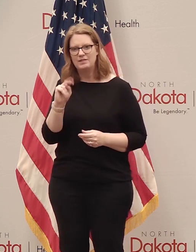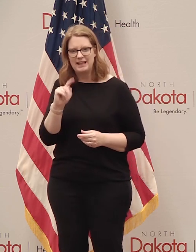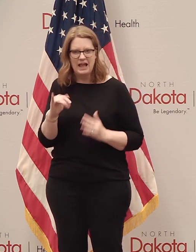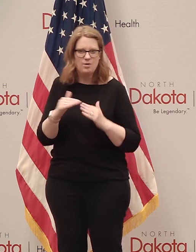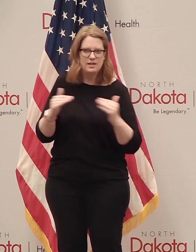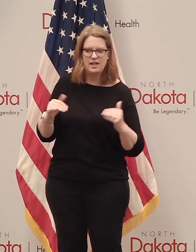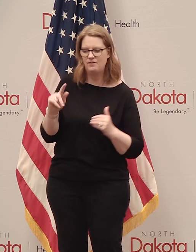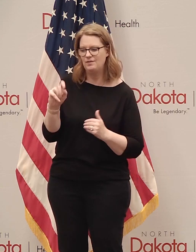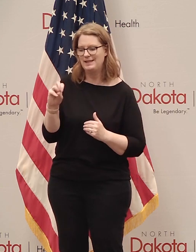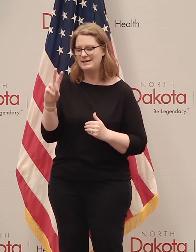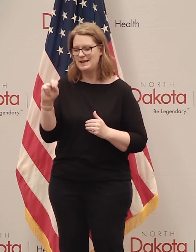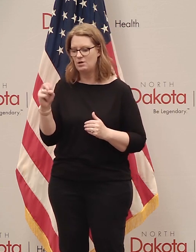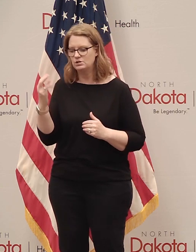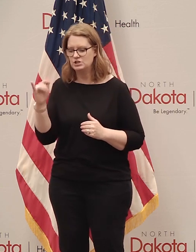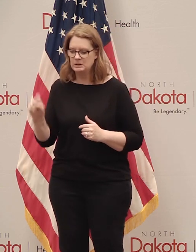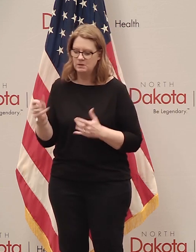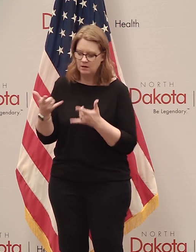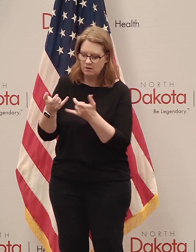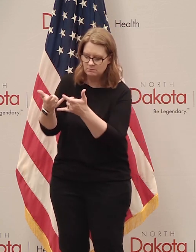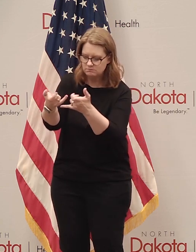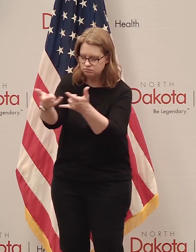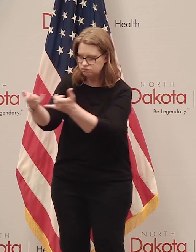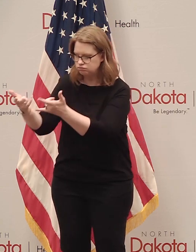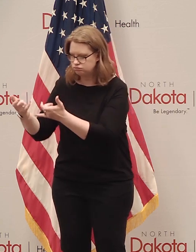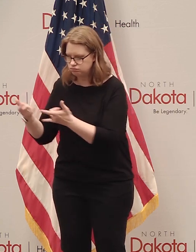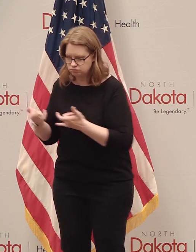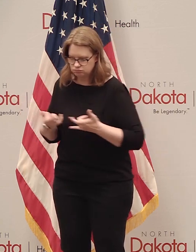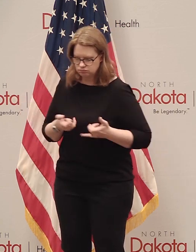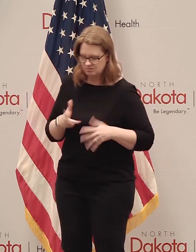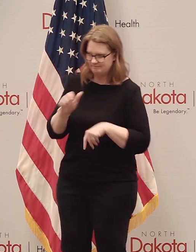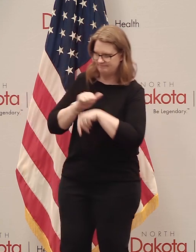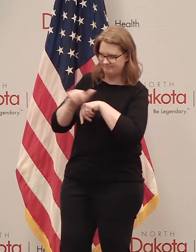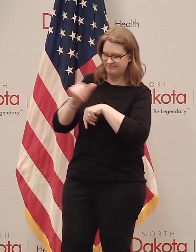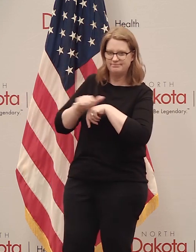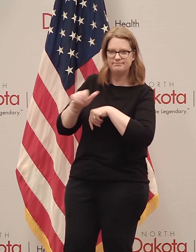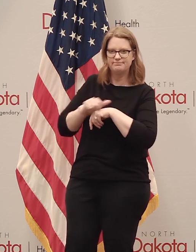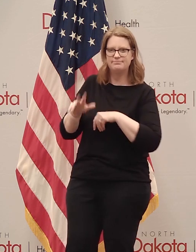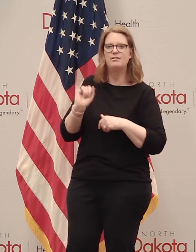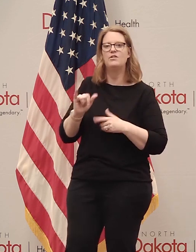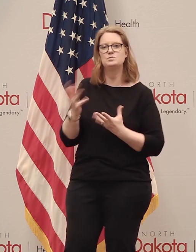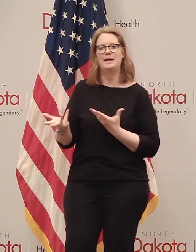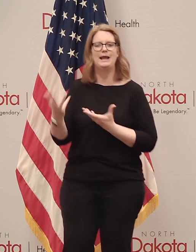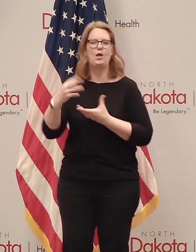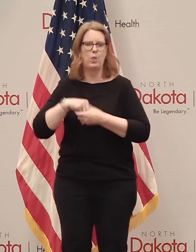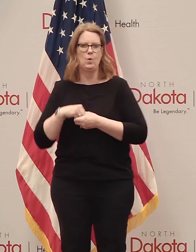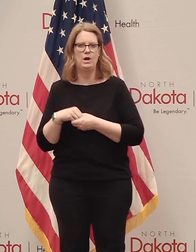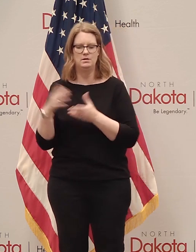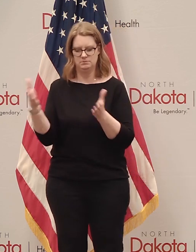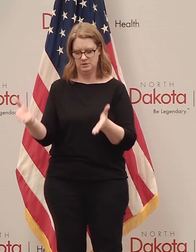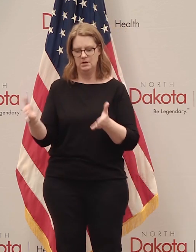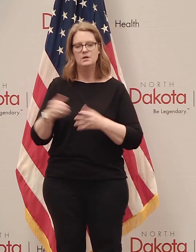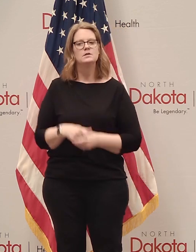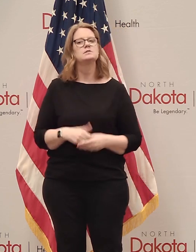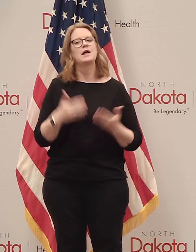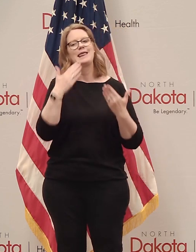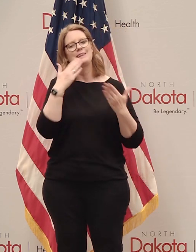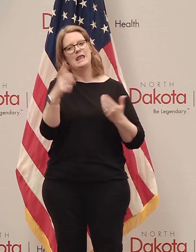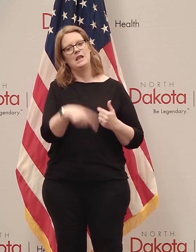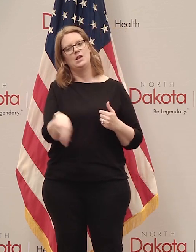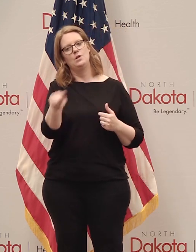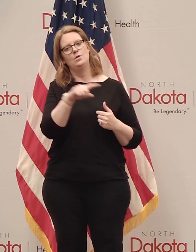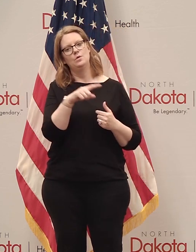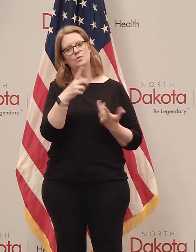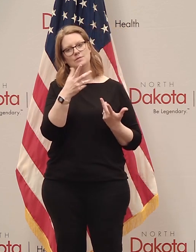level. And again, really appreciate the hands on the ground from some of our legislators who also